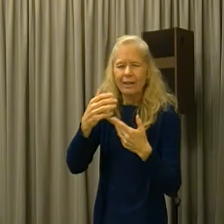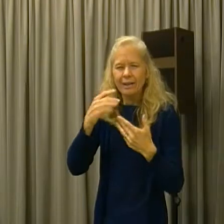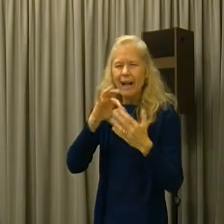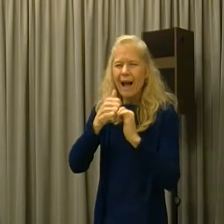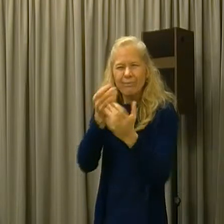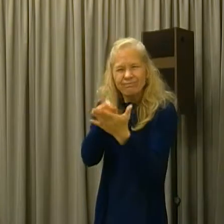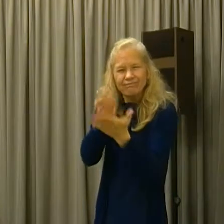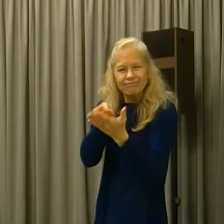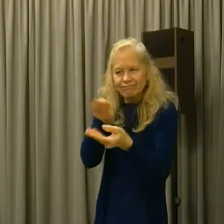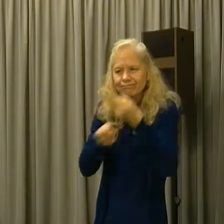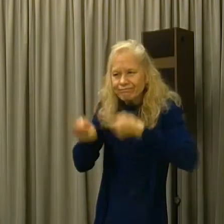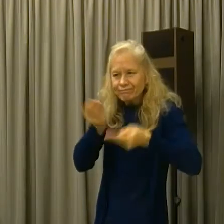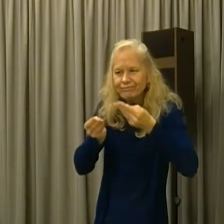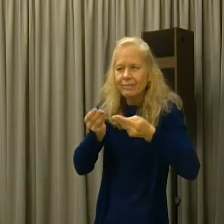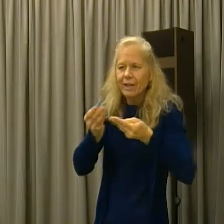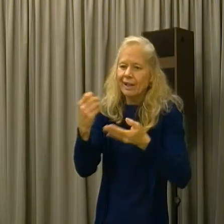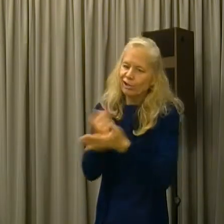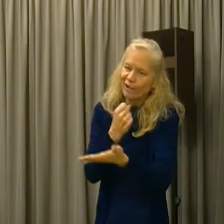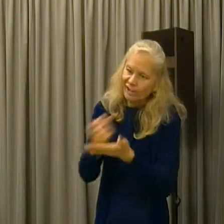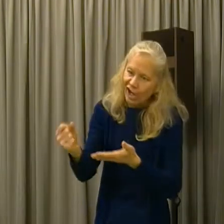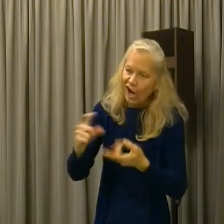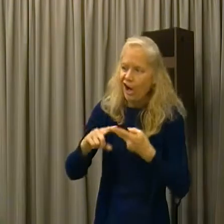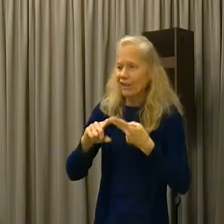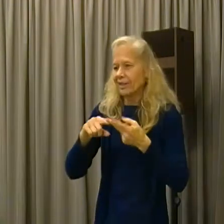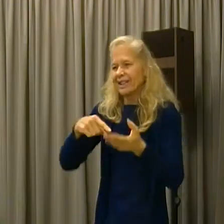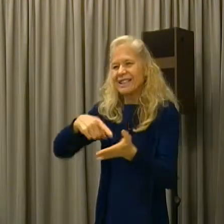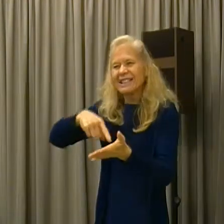can't handle a credit card, and the proof is they're always in debt,